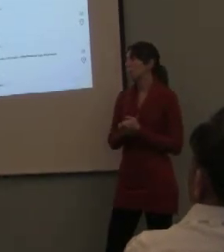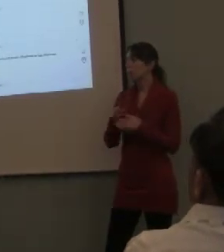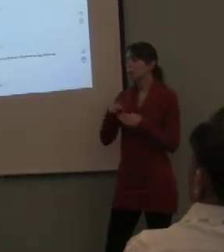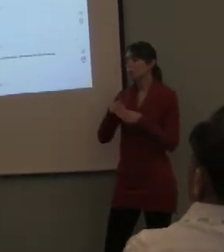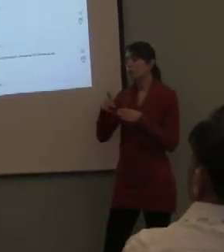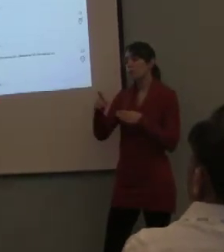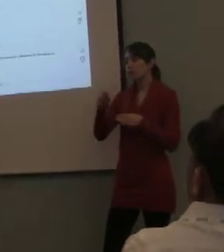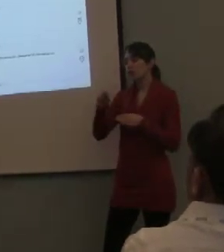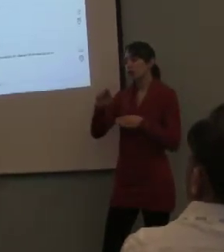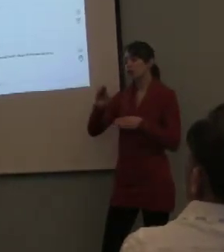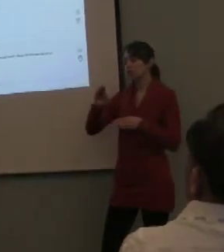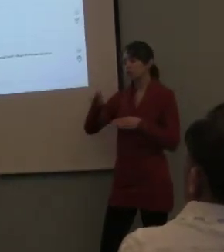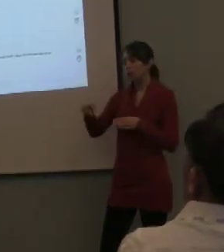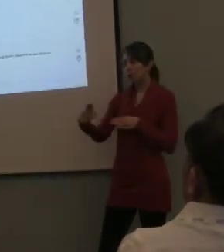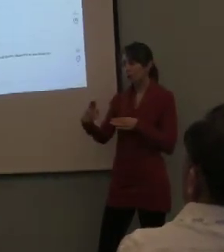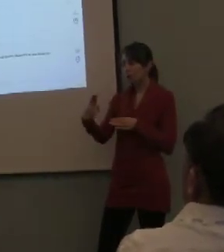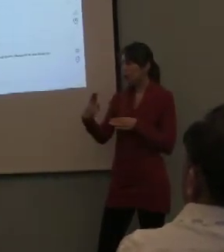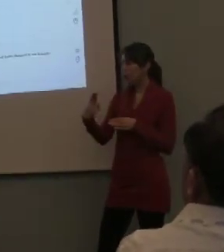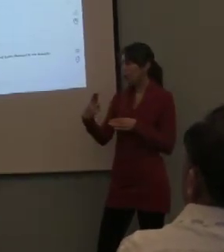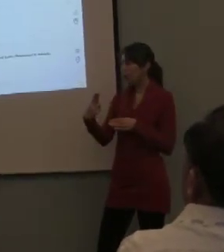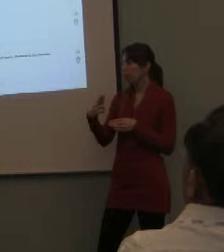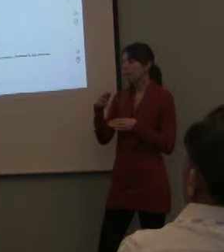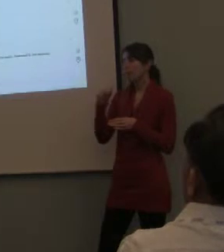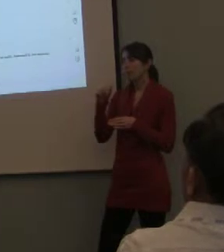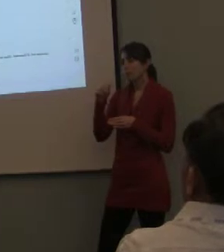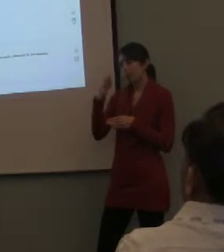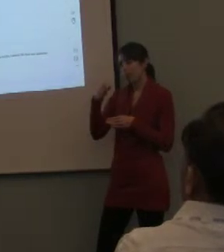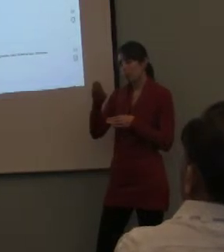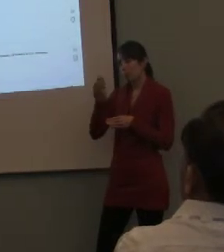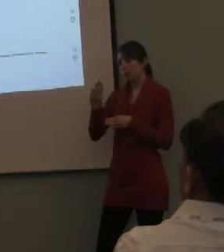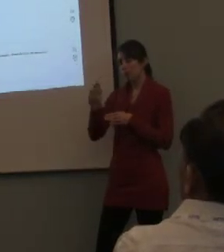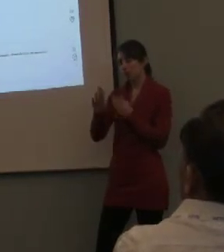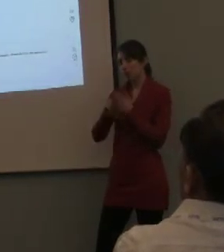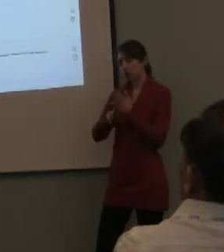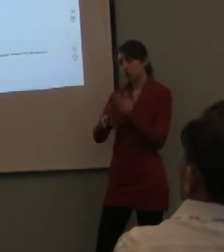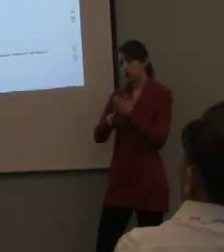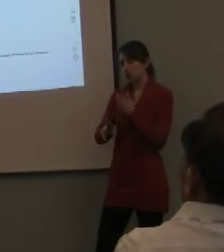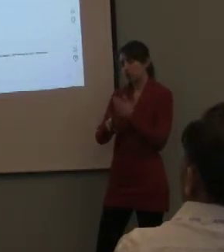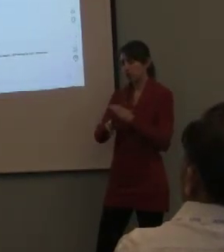Professor Smith's anthropology research class.